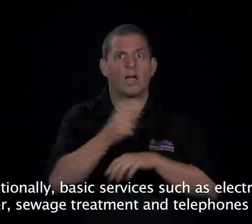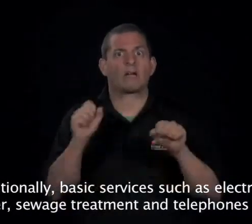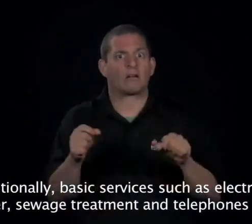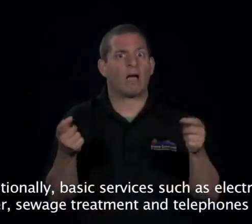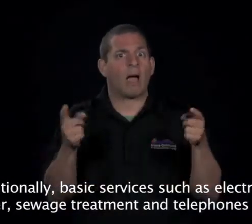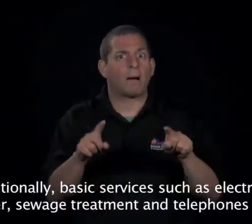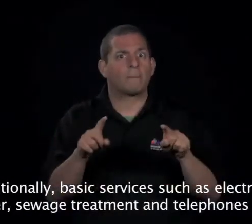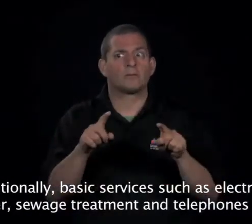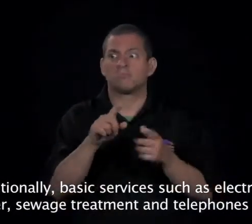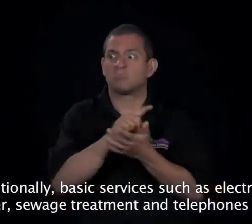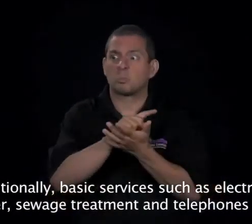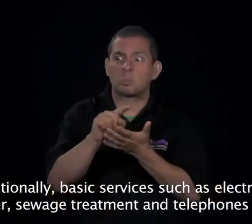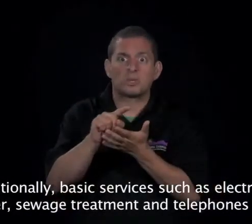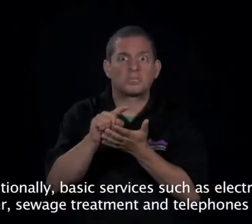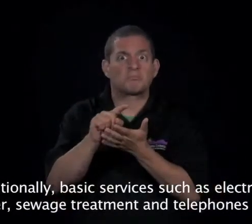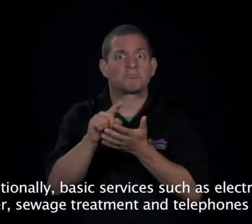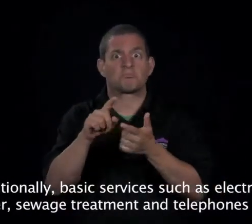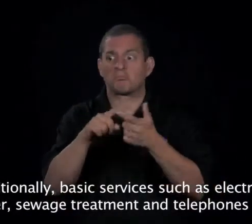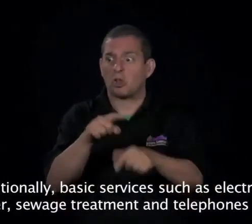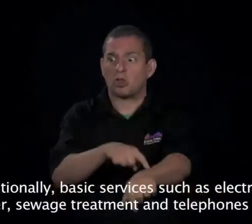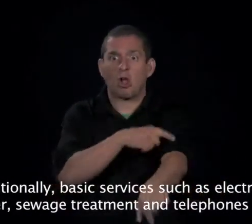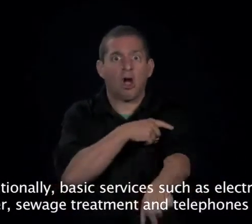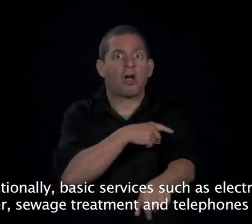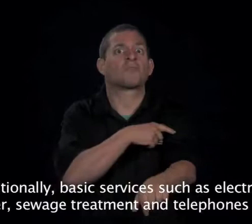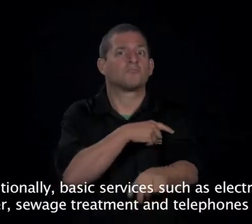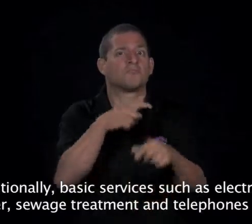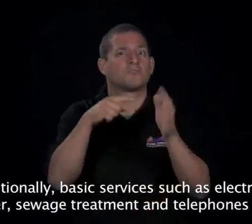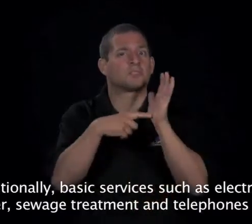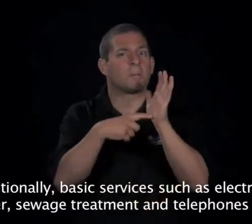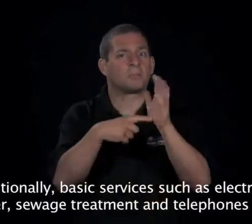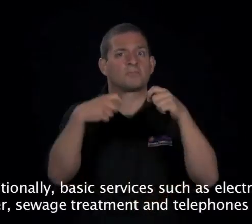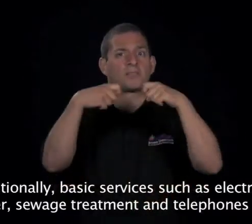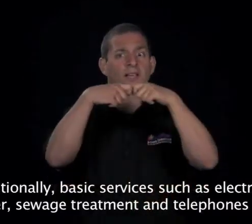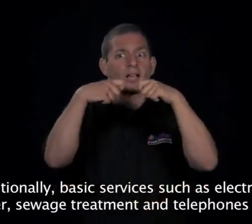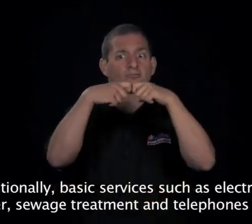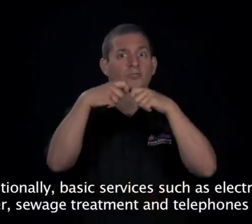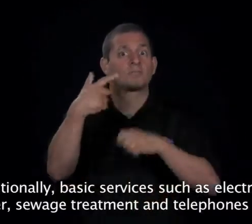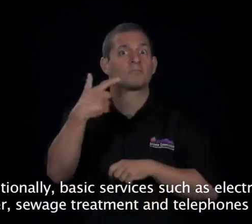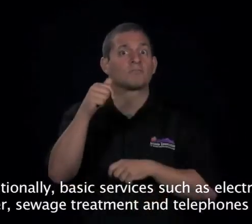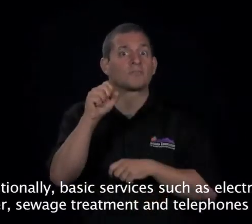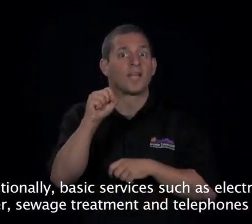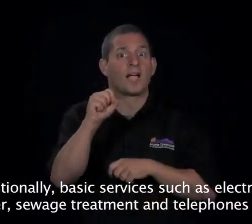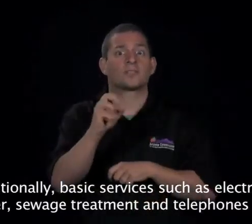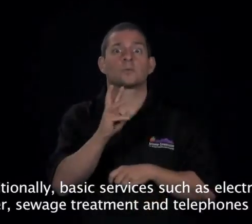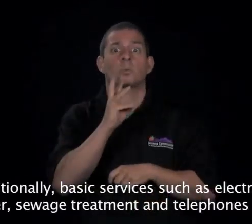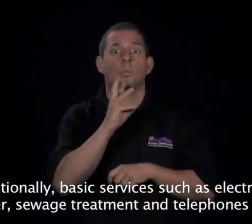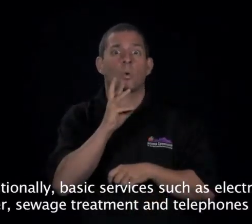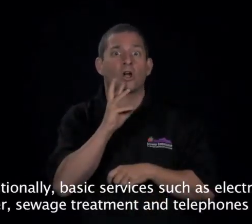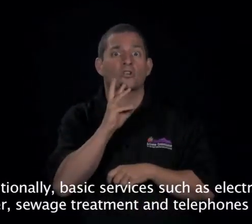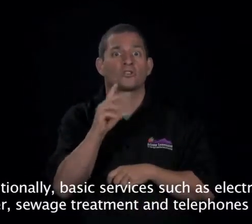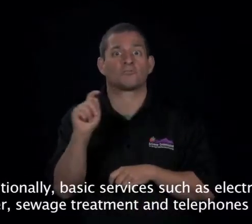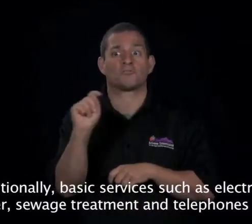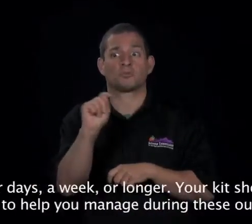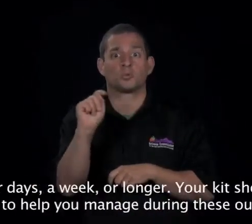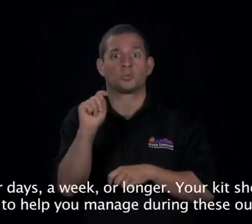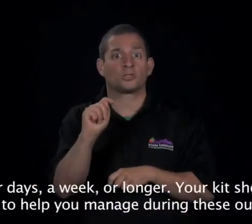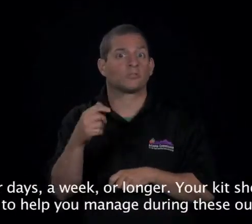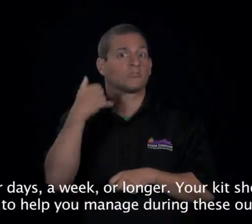Additionally, basic services such as electricity, gas, water, sewage treatment, and telephones may be cut off for days,